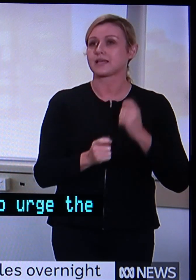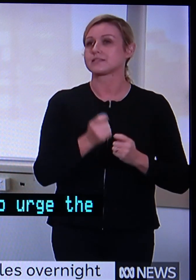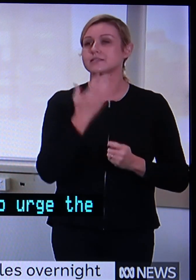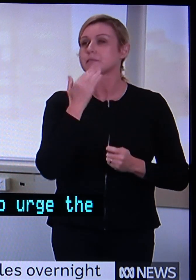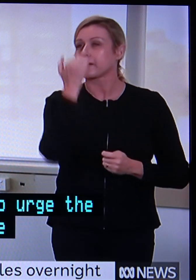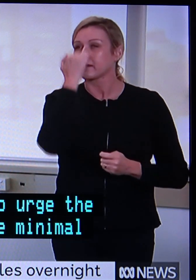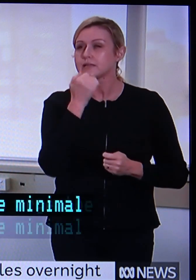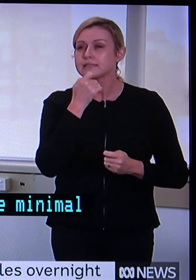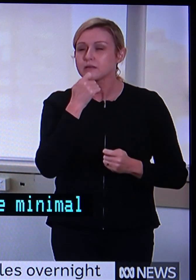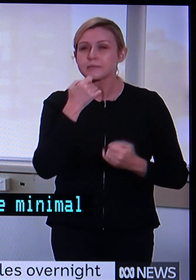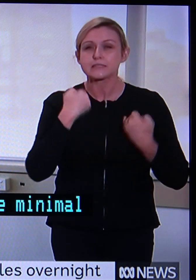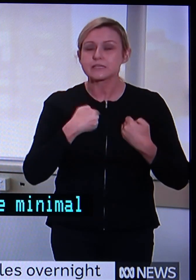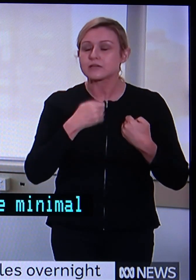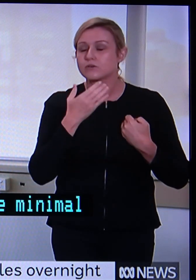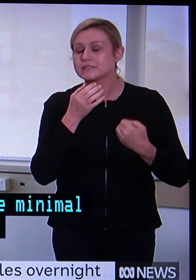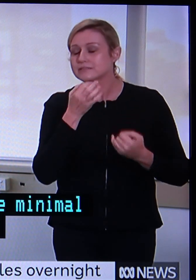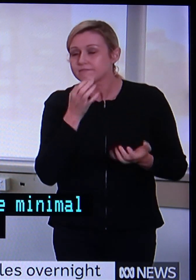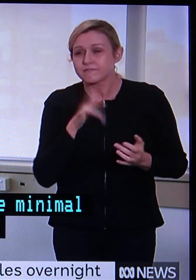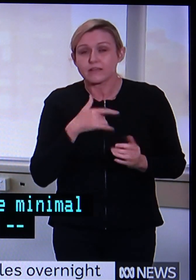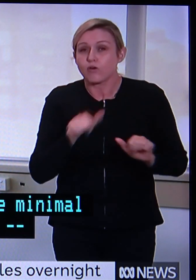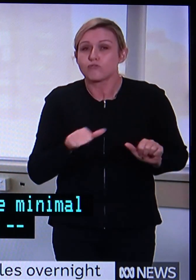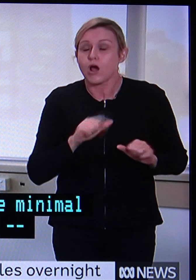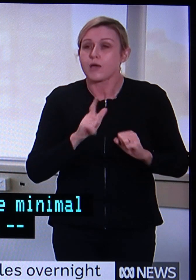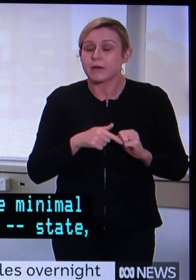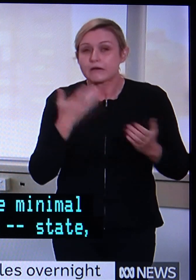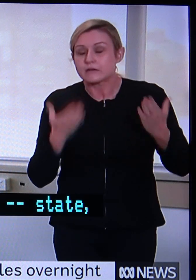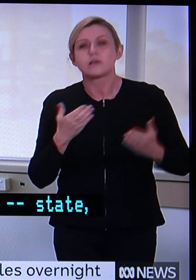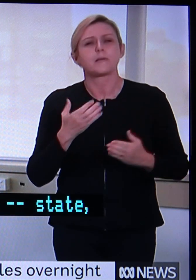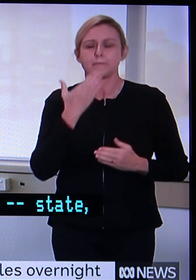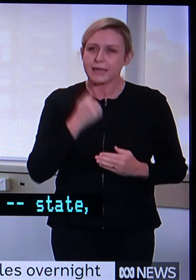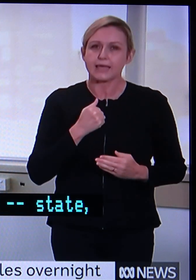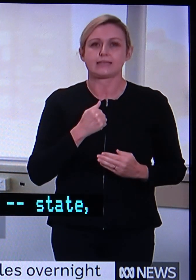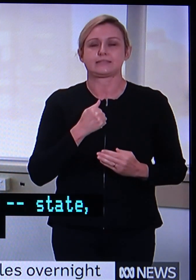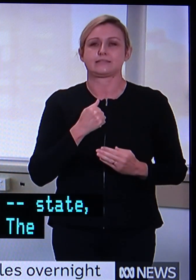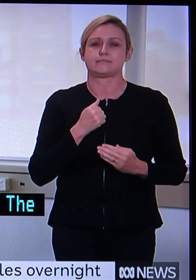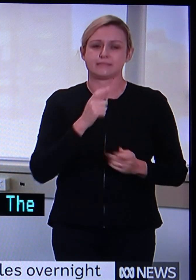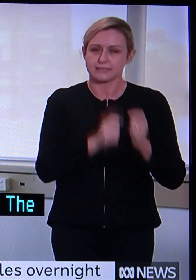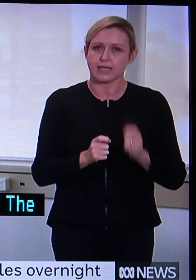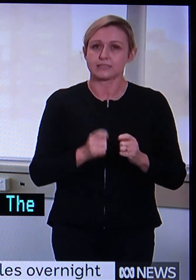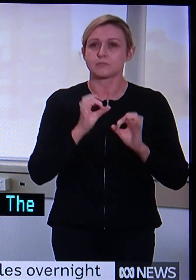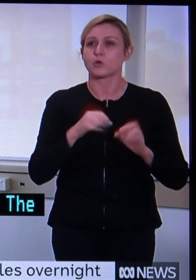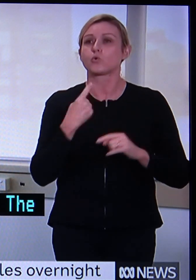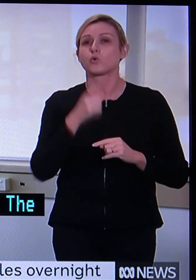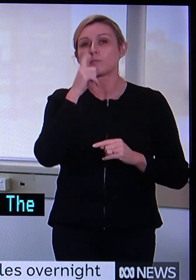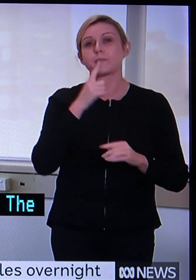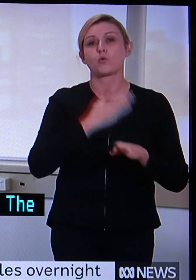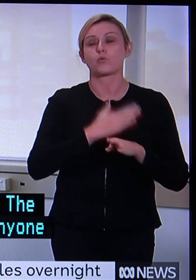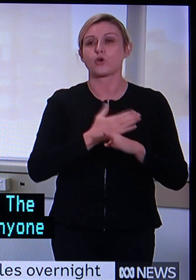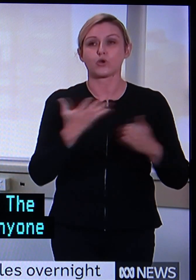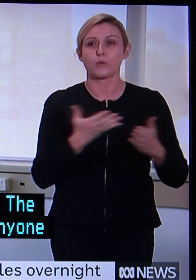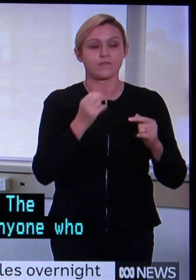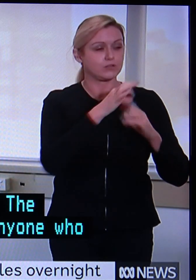my message is particularly important for anyone who is working with vulnerable people. So aged care workers,